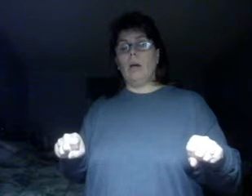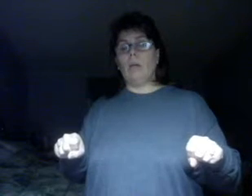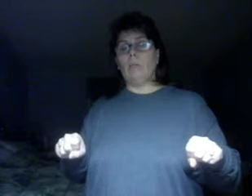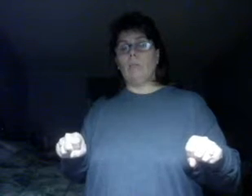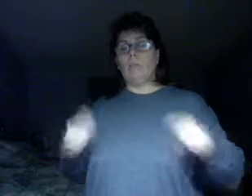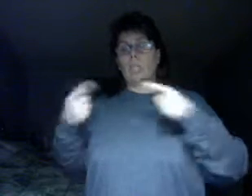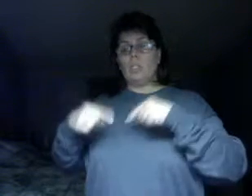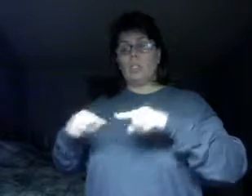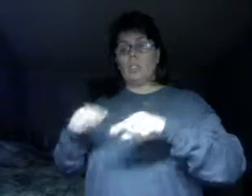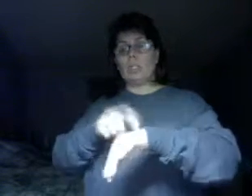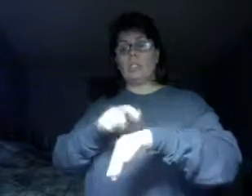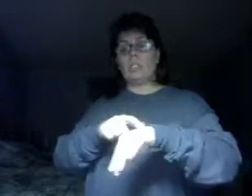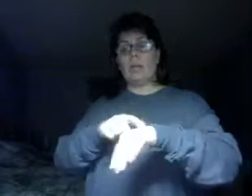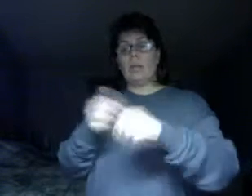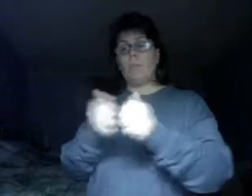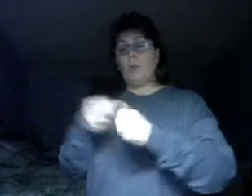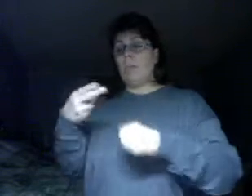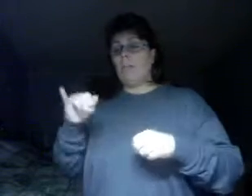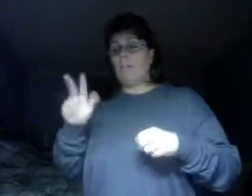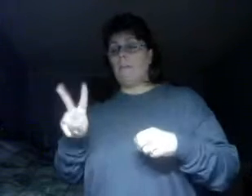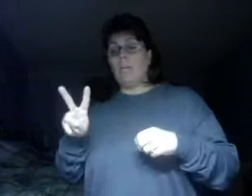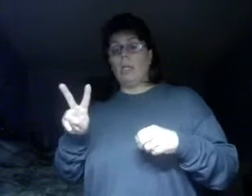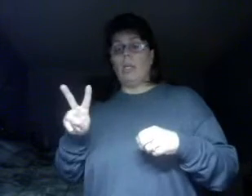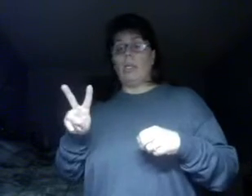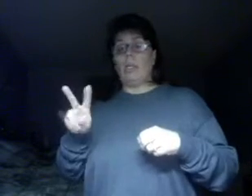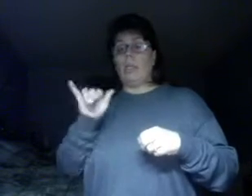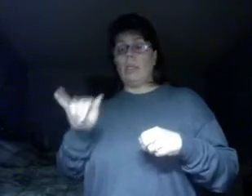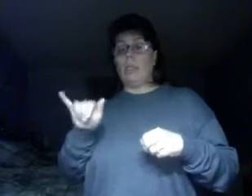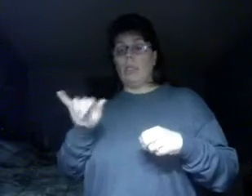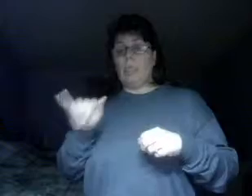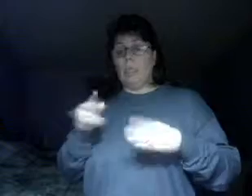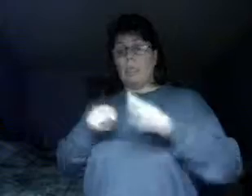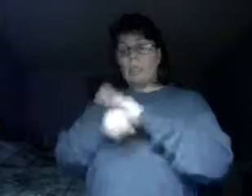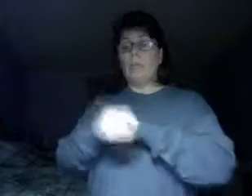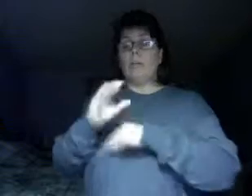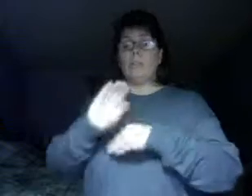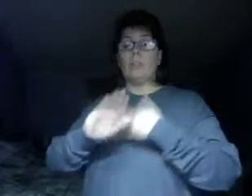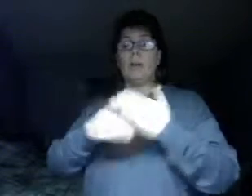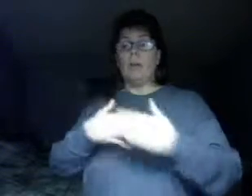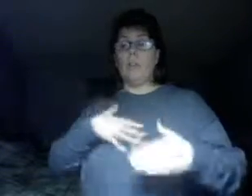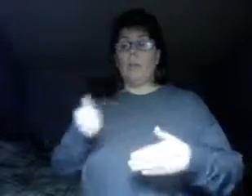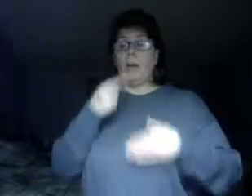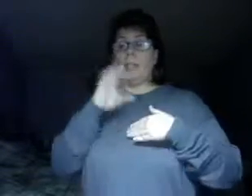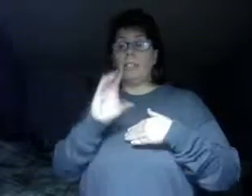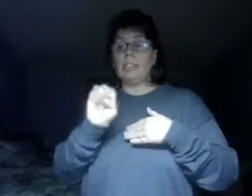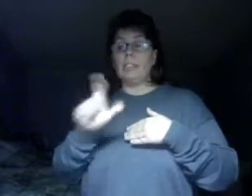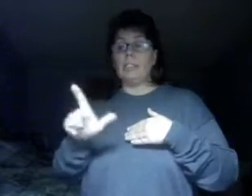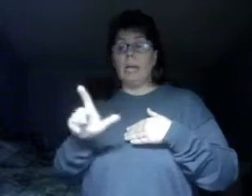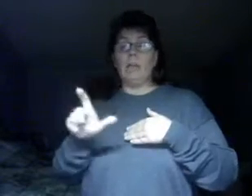or below. And at that point, 200 or below, a physician can diagnose someone as having